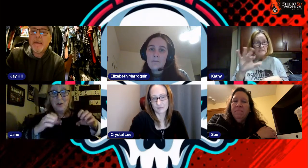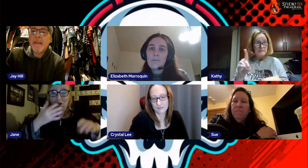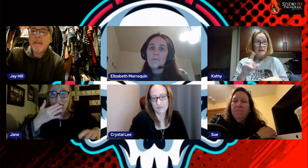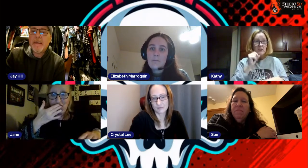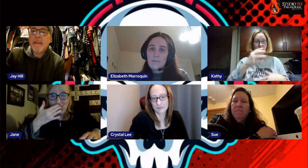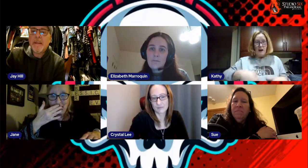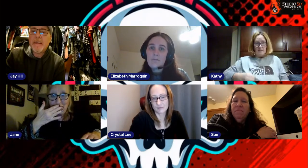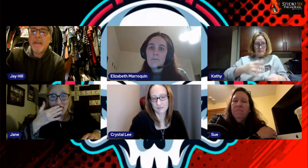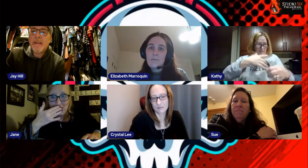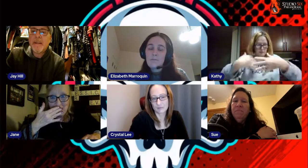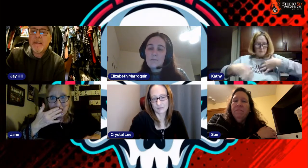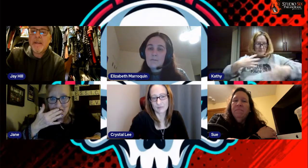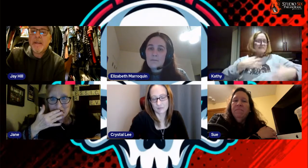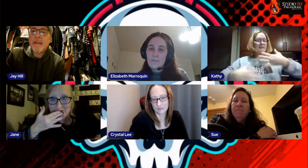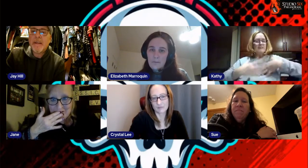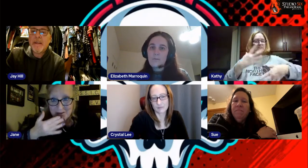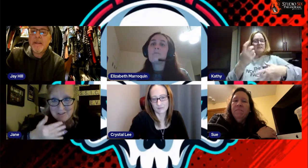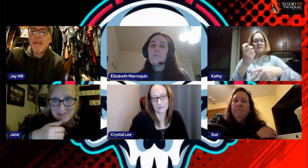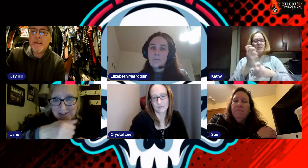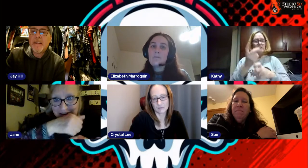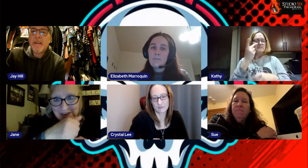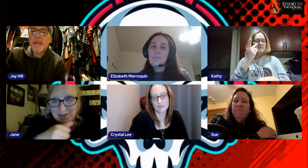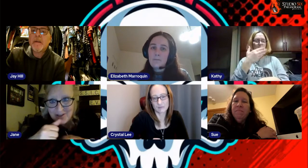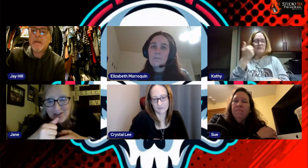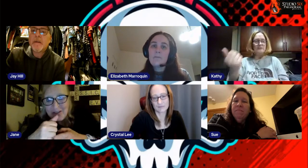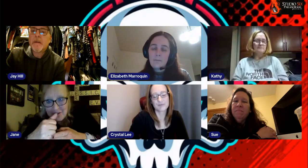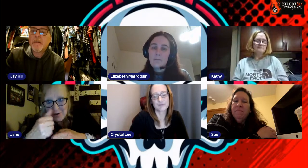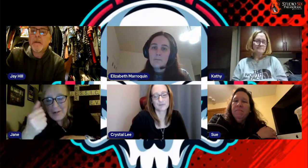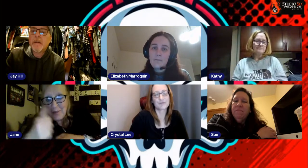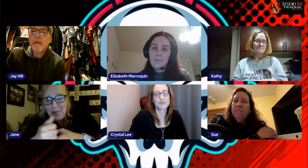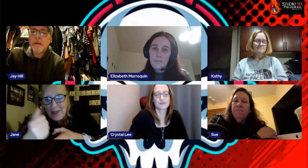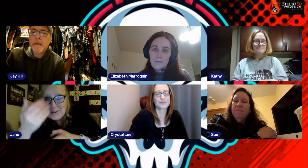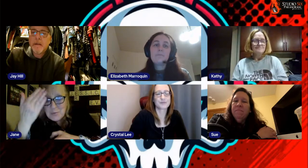solid, not busyness, so they can see better.